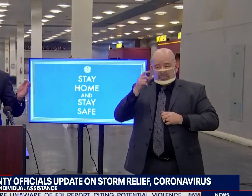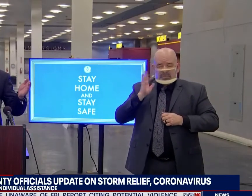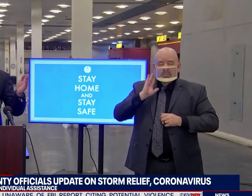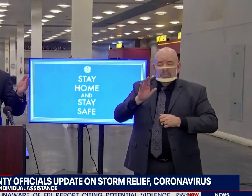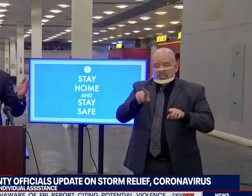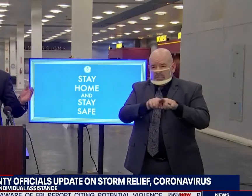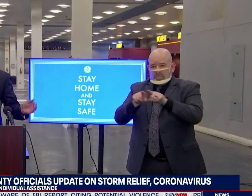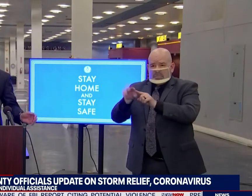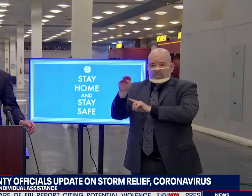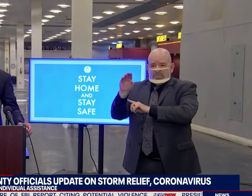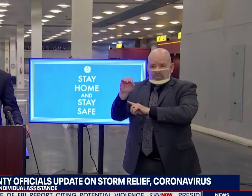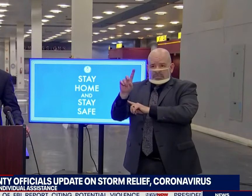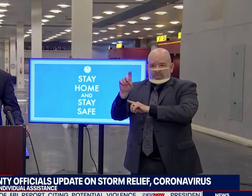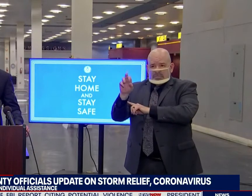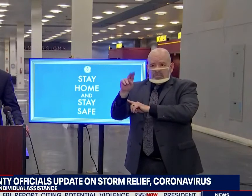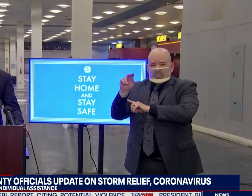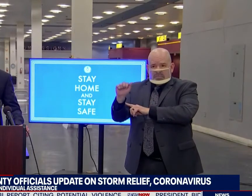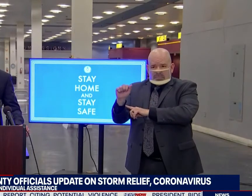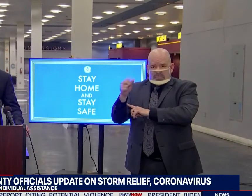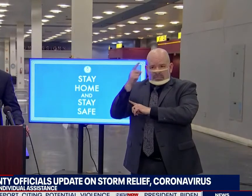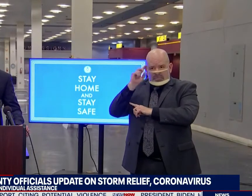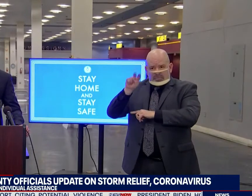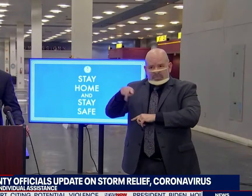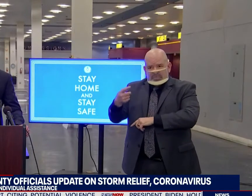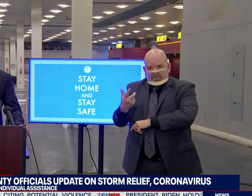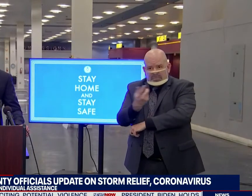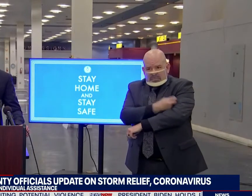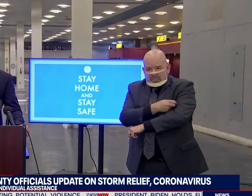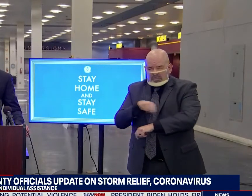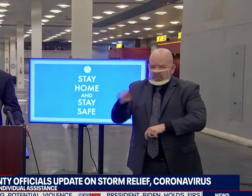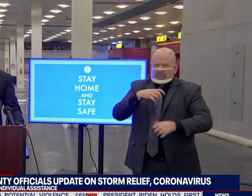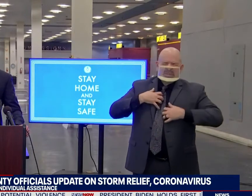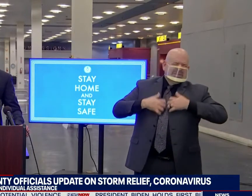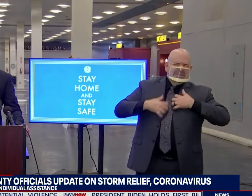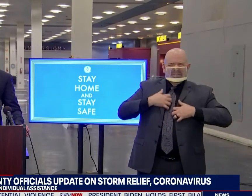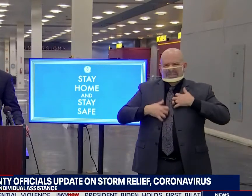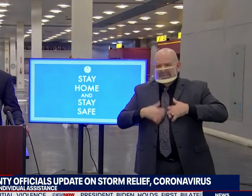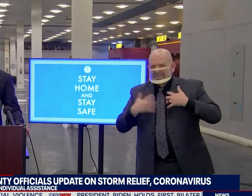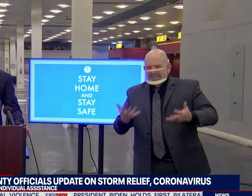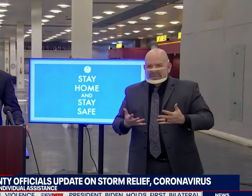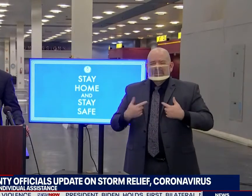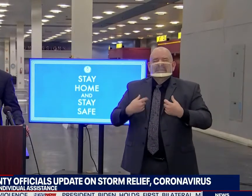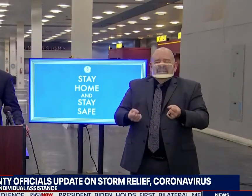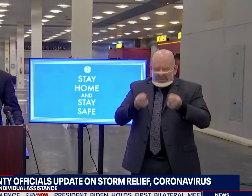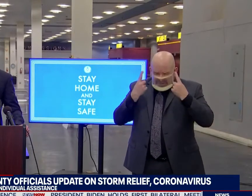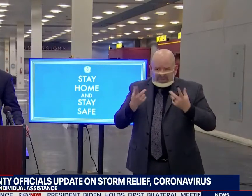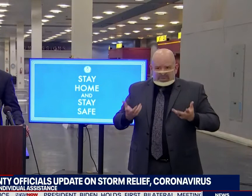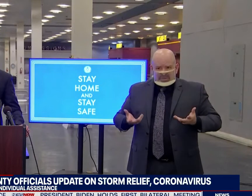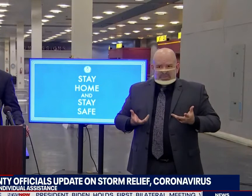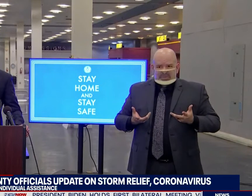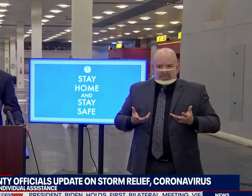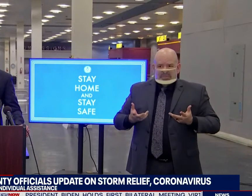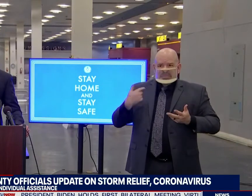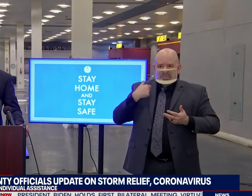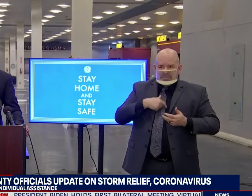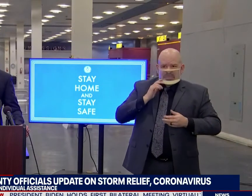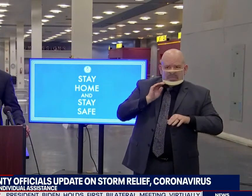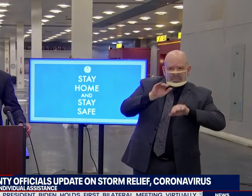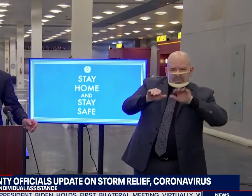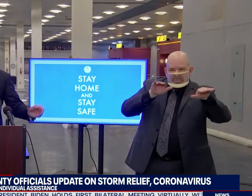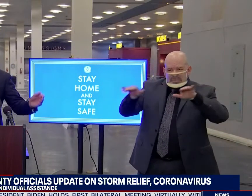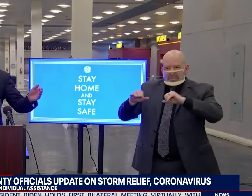frustrating and not the way that we would like to do this, but um we will send out through the media opportunities for